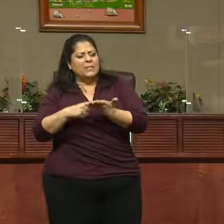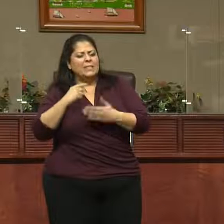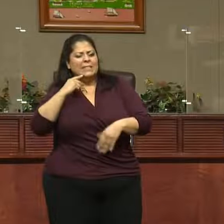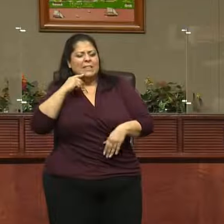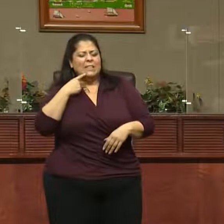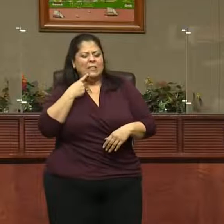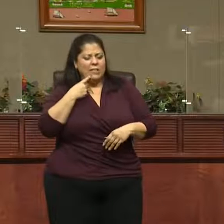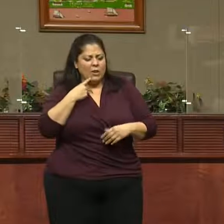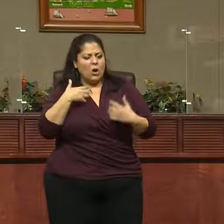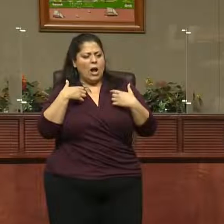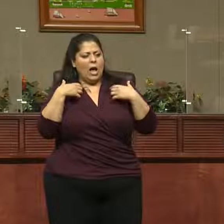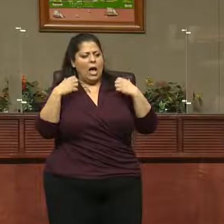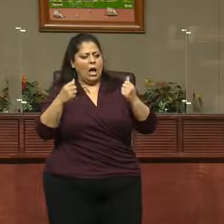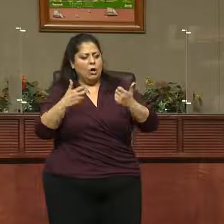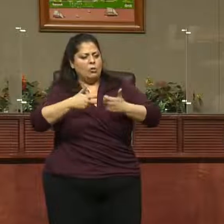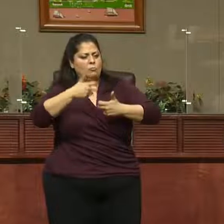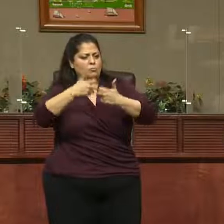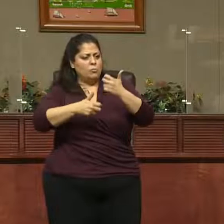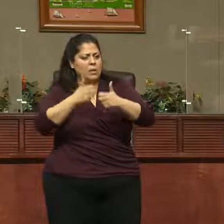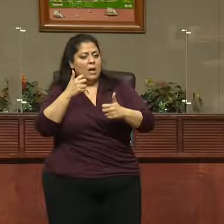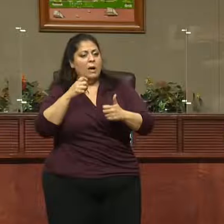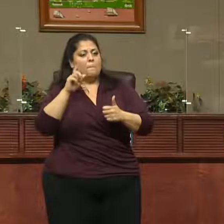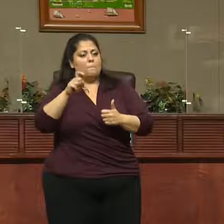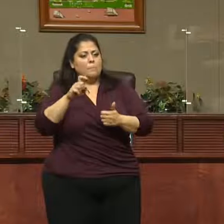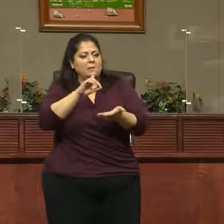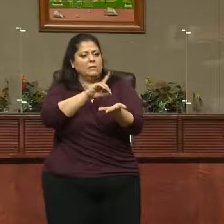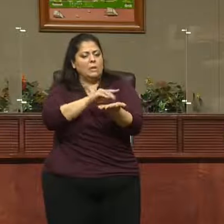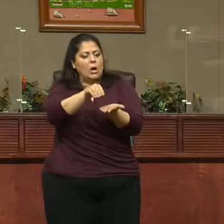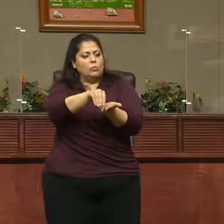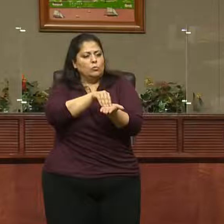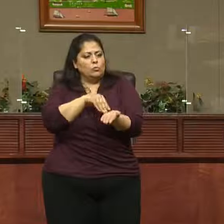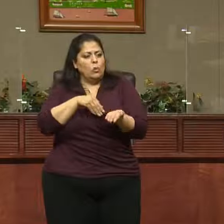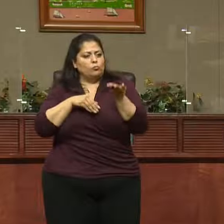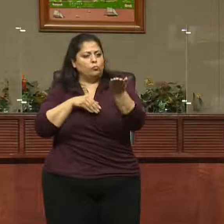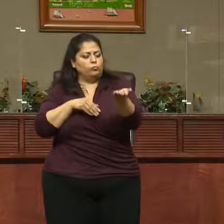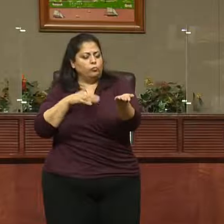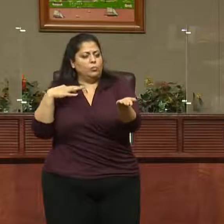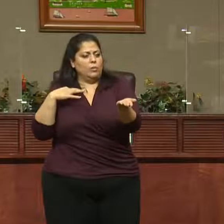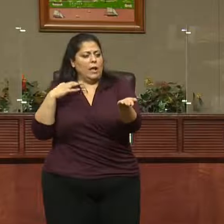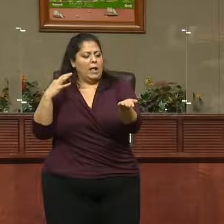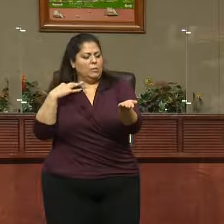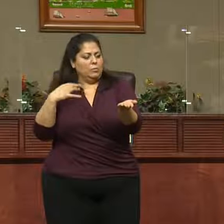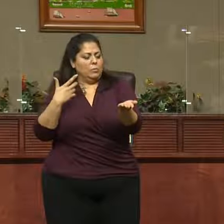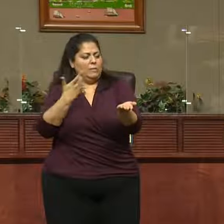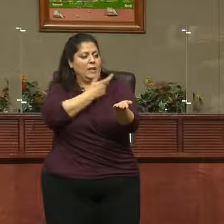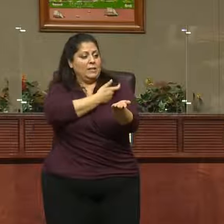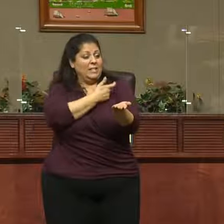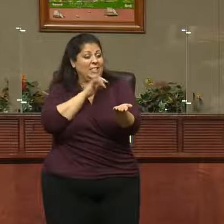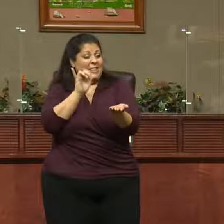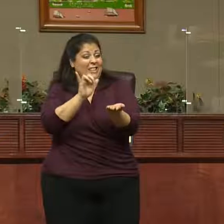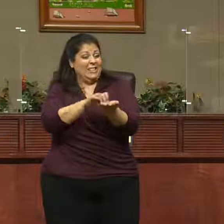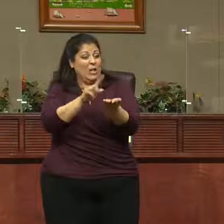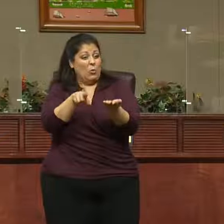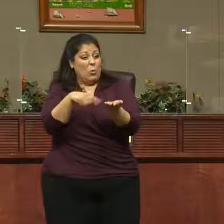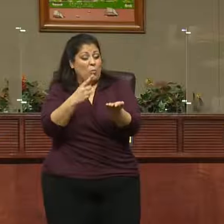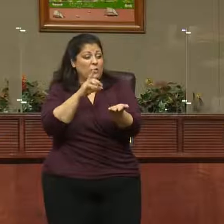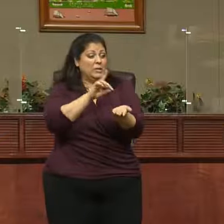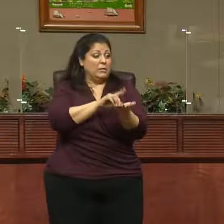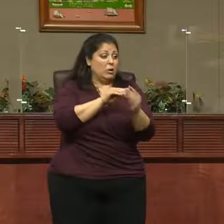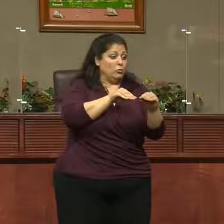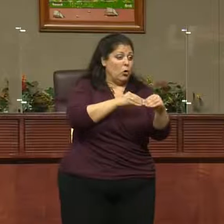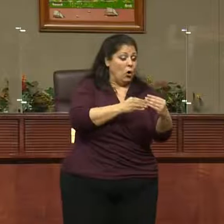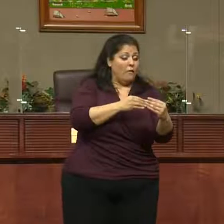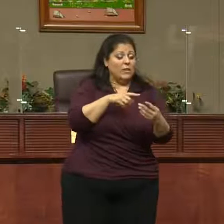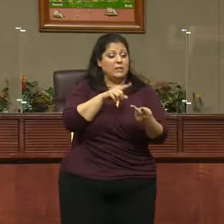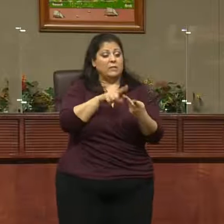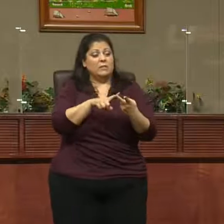conditions if they provide a doctor's note to be eligible to receive the vaccine. But at this time, is that just for doctor's offices and pharmacies, or could they bring